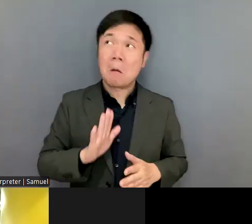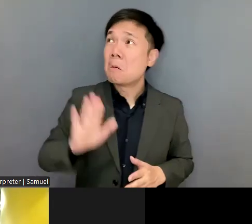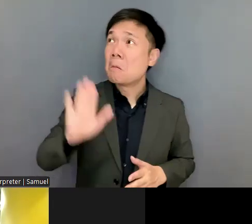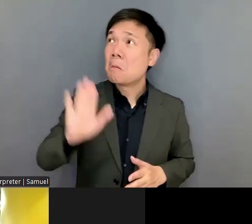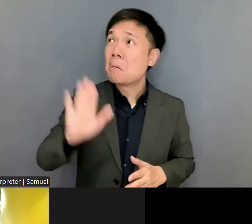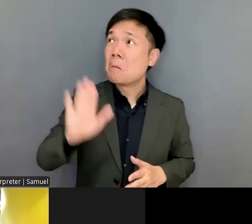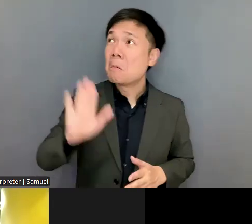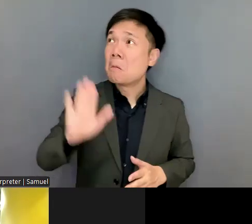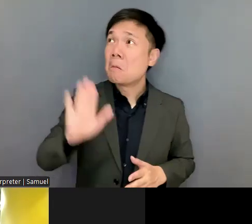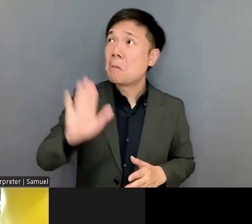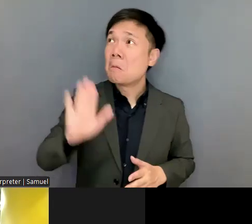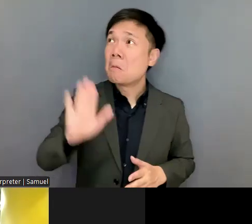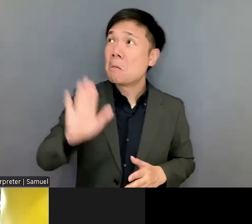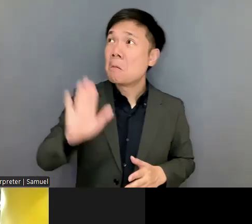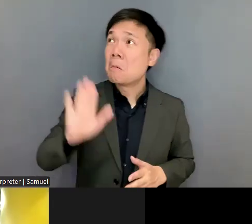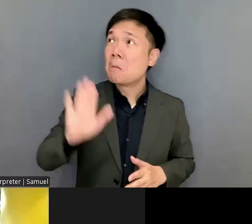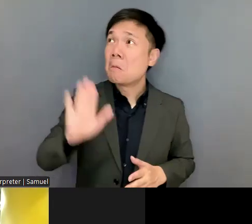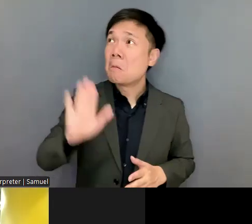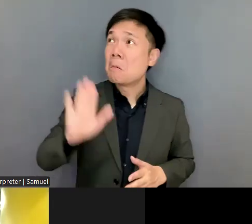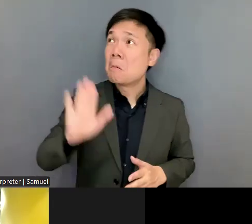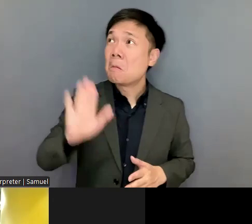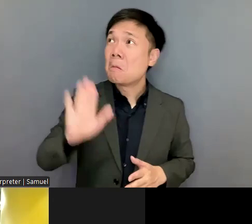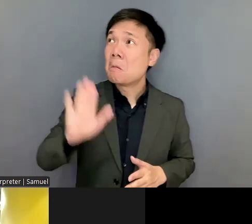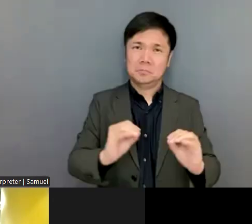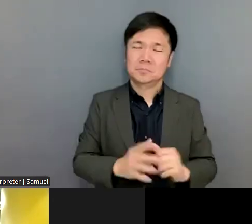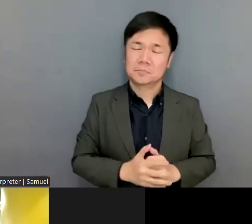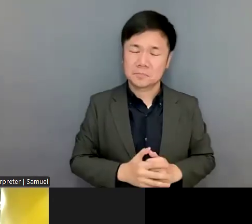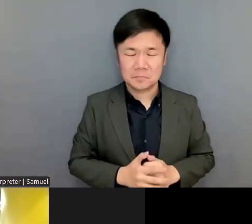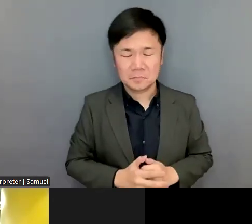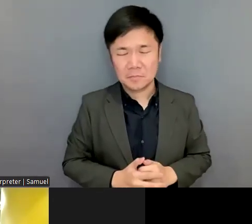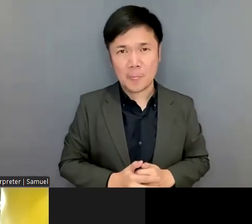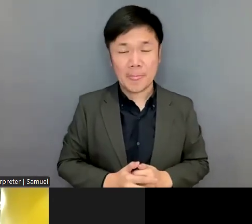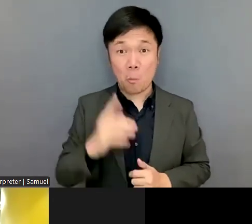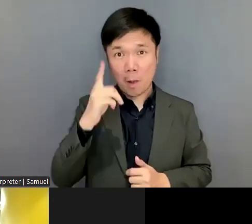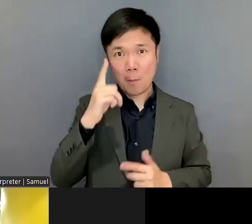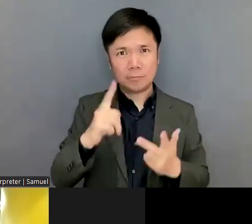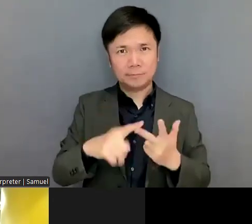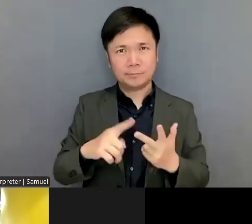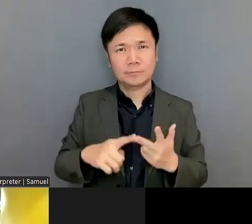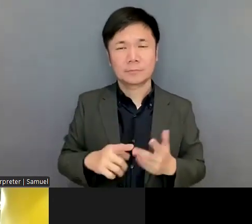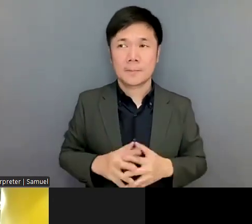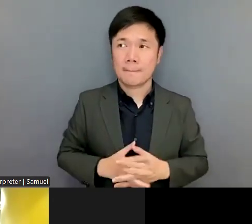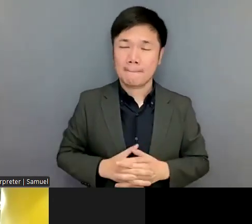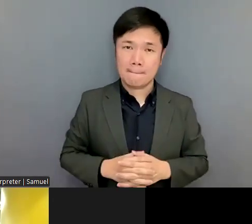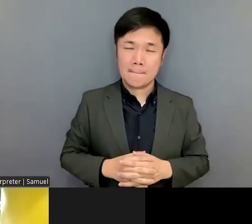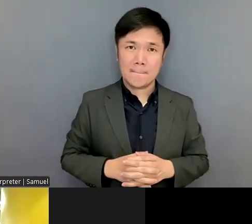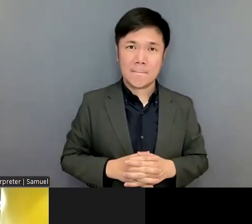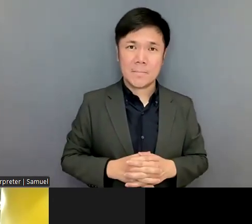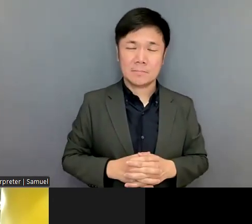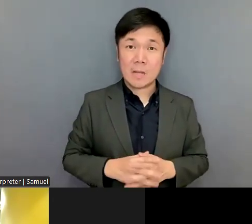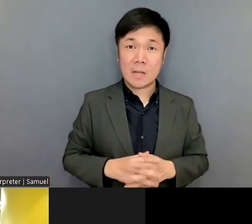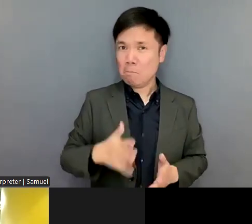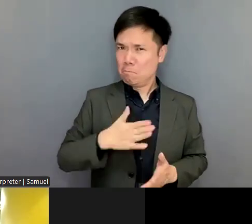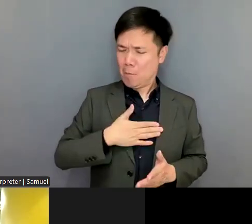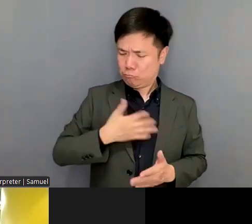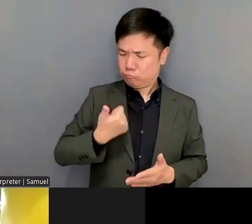we are alcanzar la facing is autonomía that in requerimos order de to apoyos reach y estos apoyos para la autonomy, we autonomía need the no support. existen dentro de And nuestras they don't comunidades. exist in